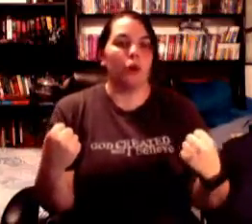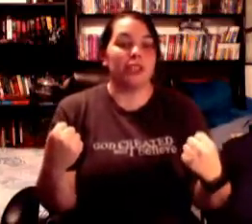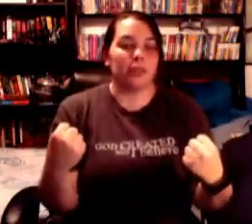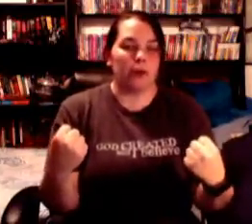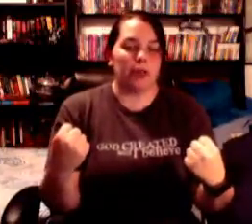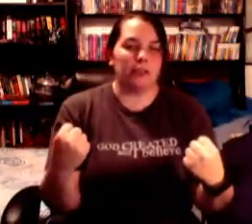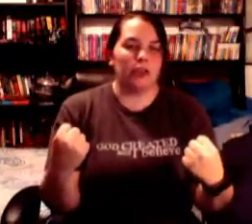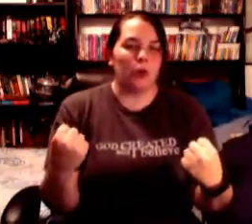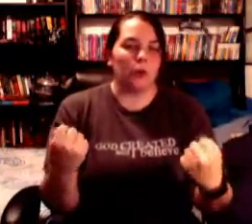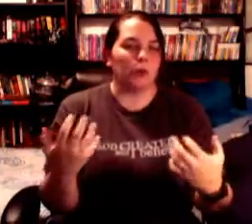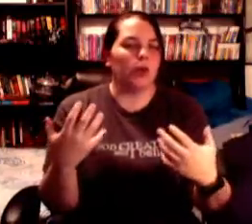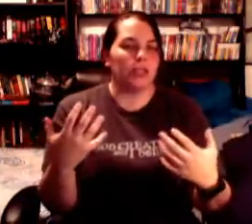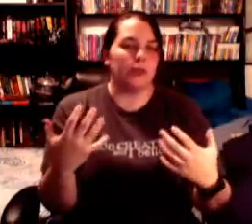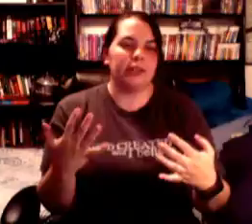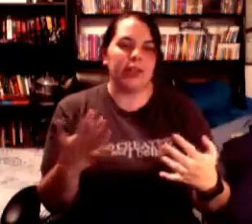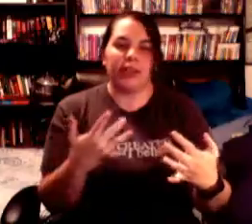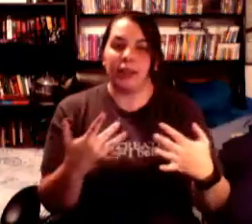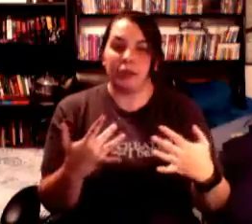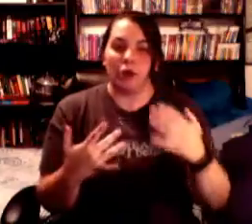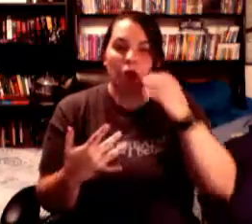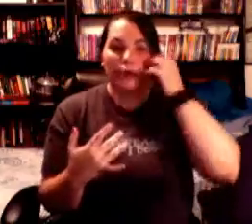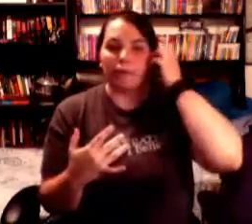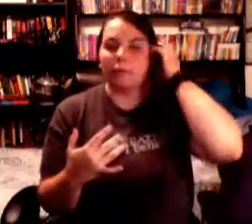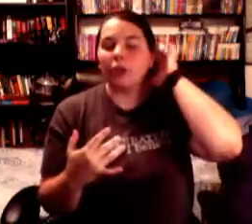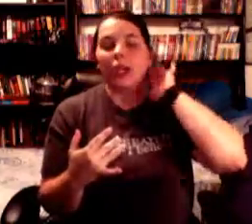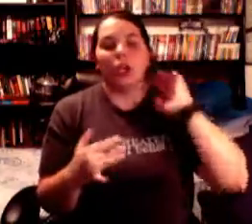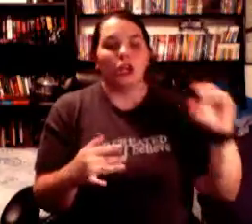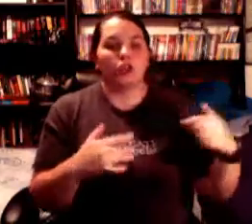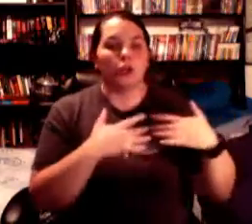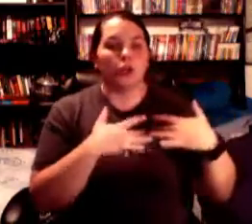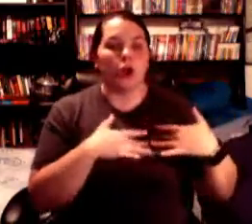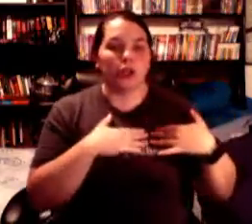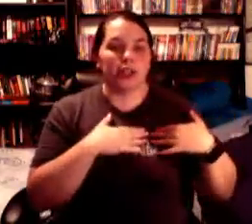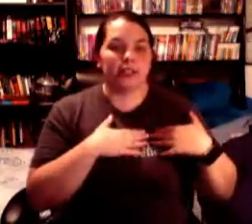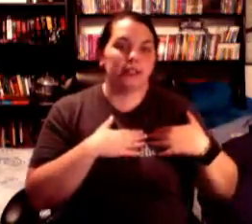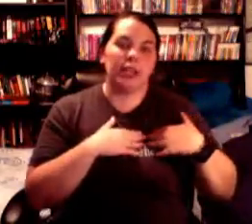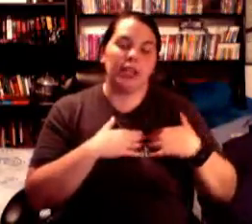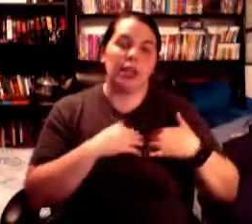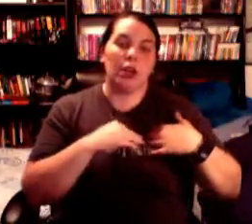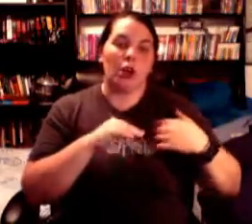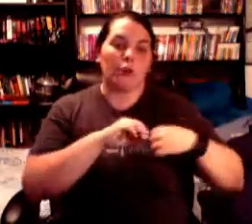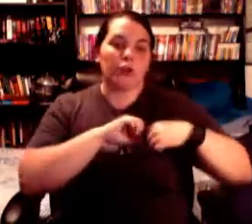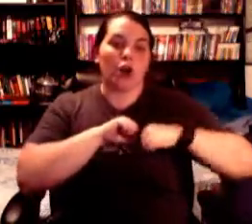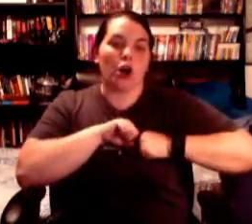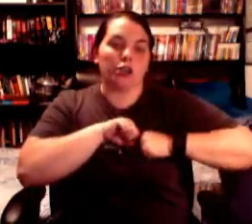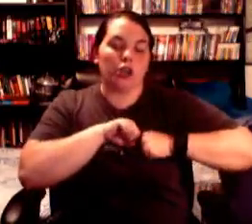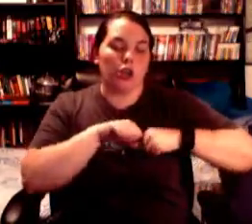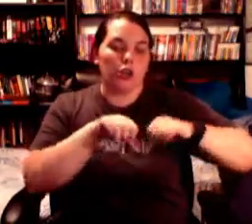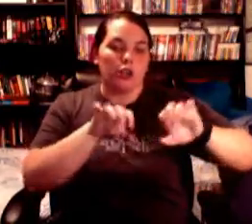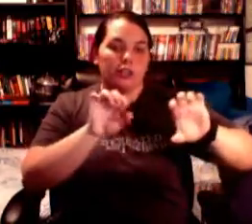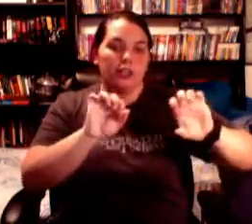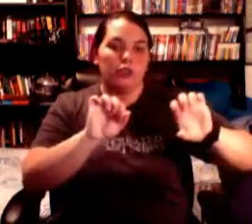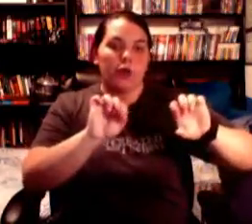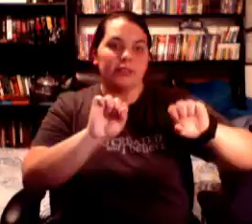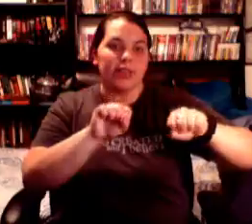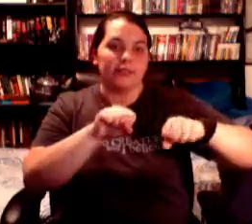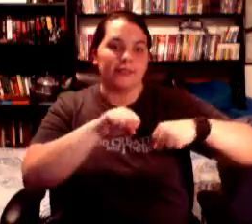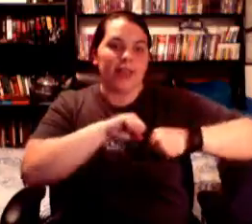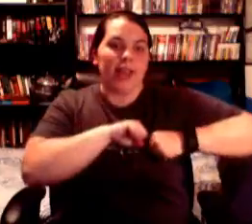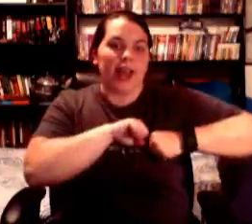Broken spirits. Well, your broken spirit's kind of like at your heart. So where your heart is, over your heart, you're going to take 2 S hands and